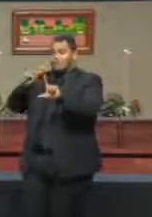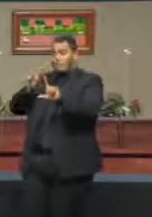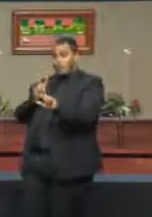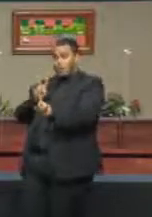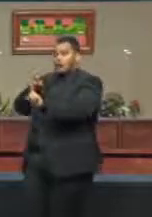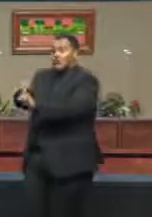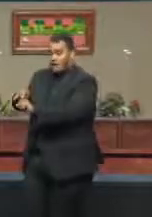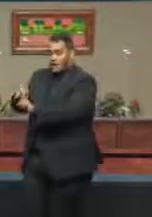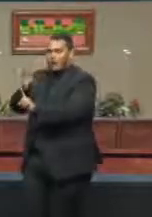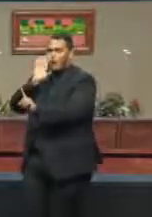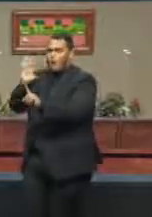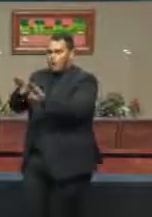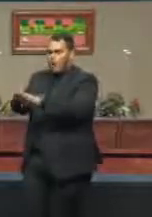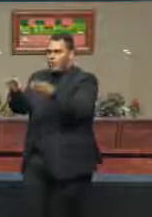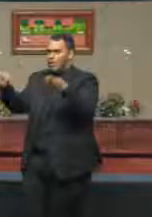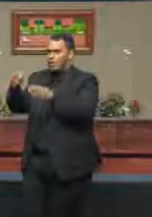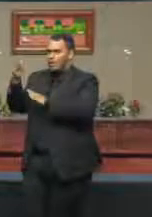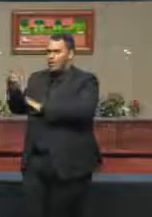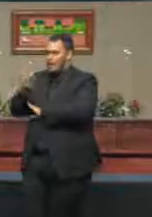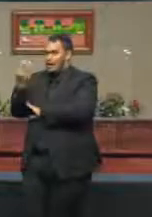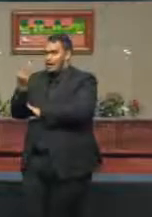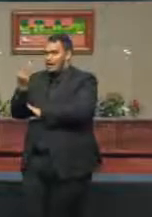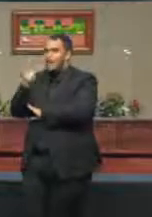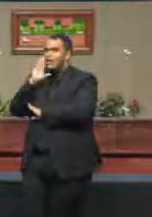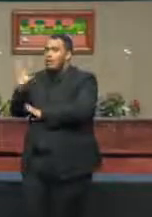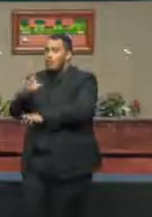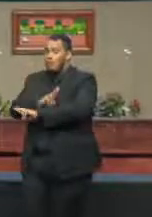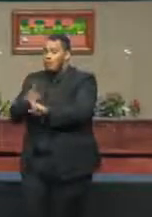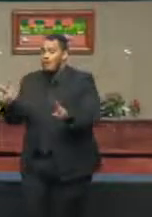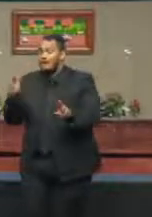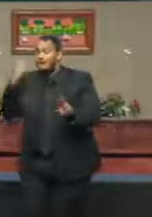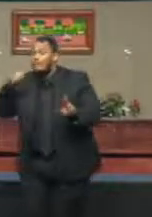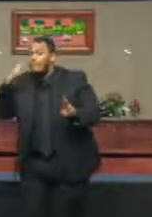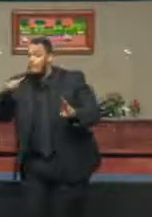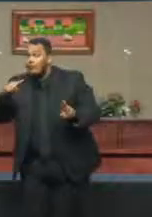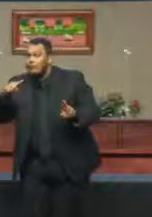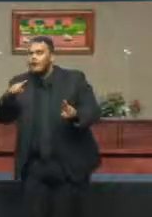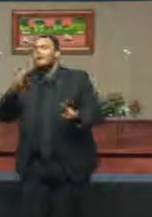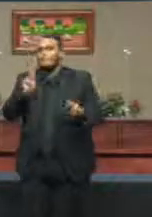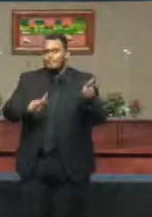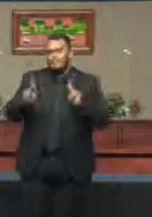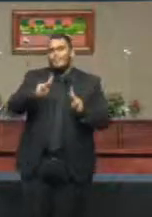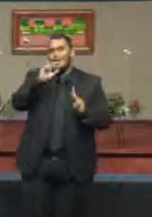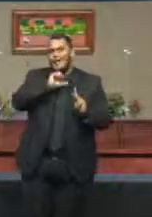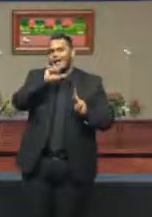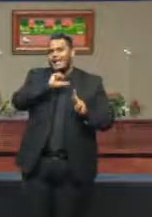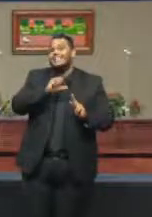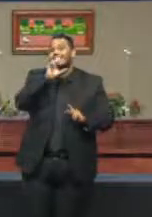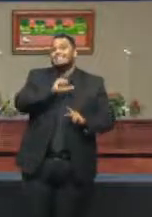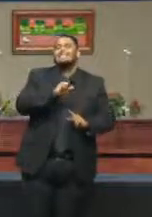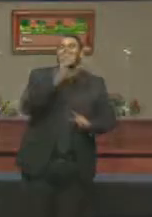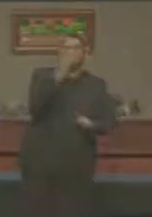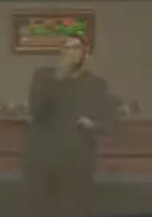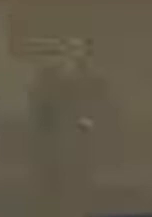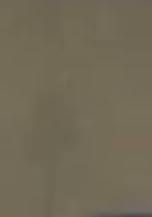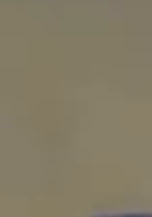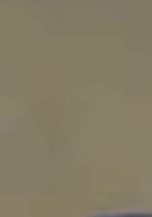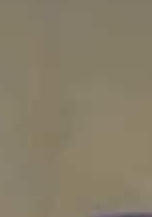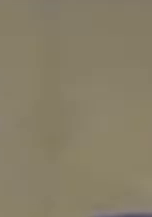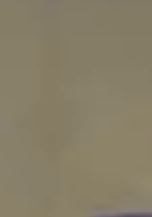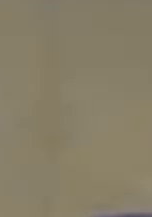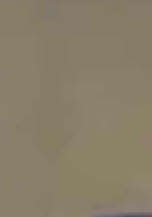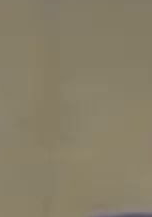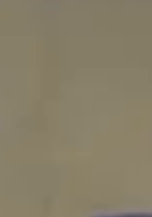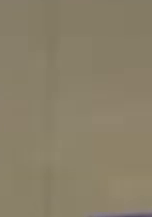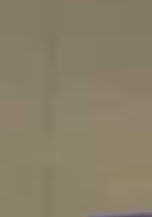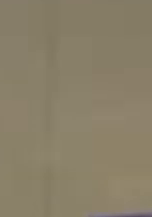for 16 and older. Now, there's a caveat for 16 to 18. Those are still considered to be